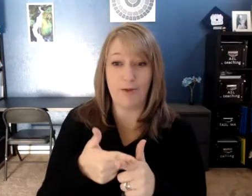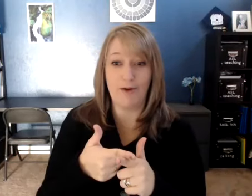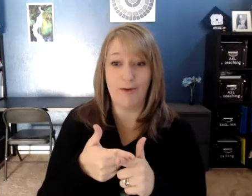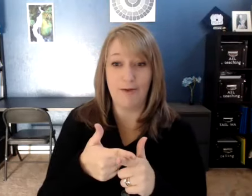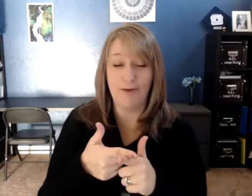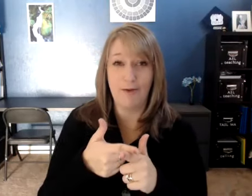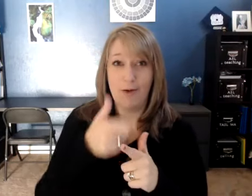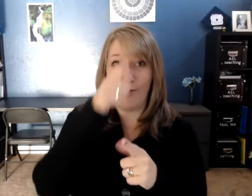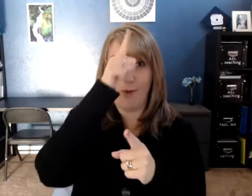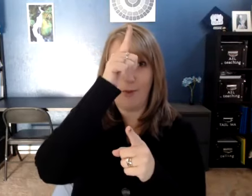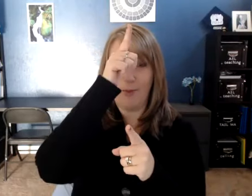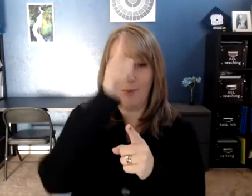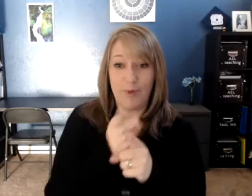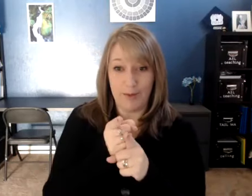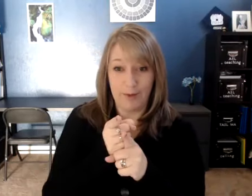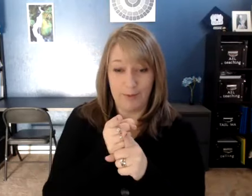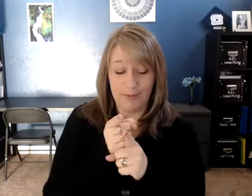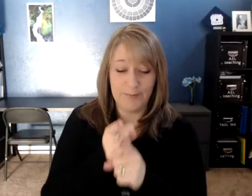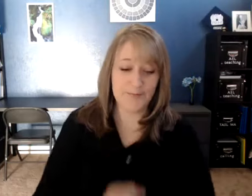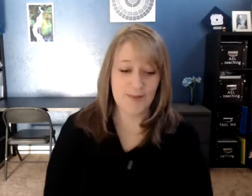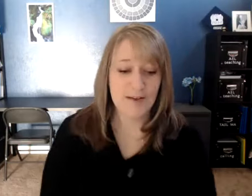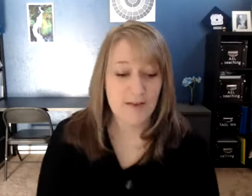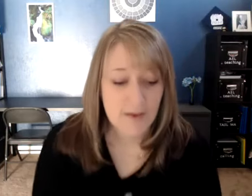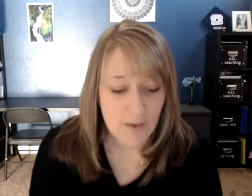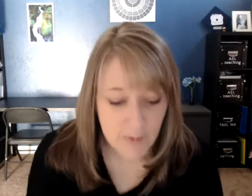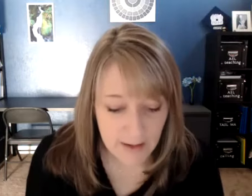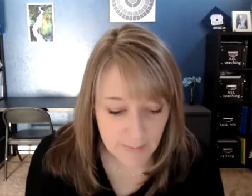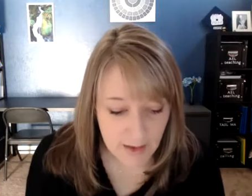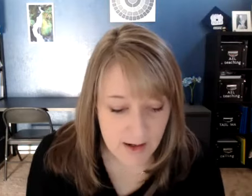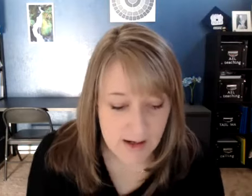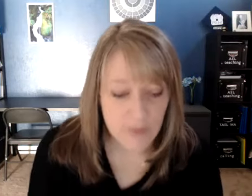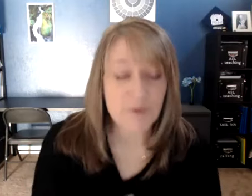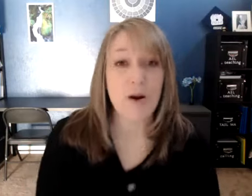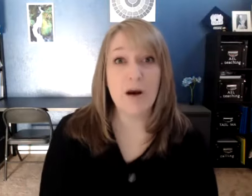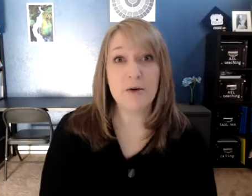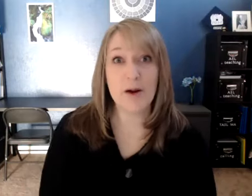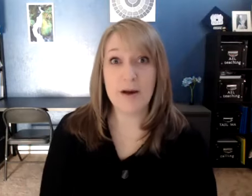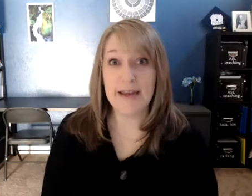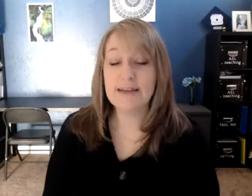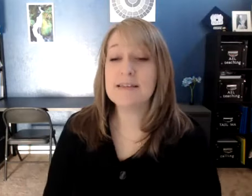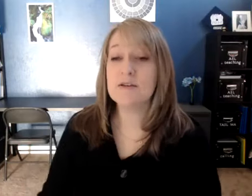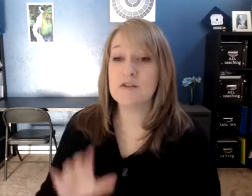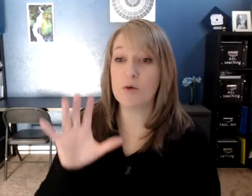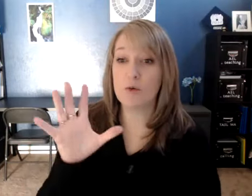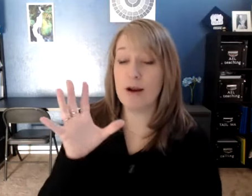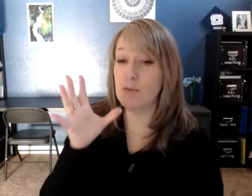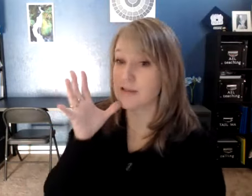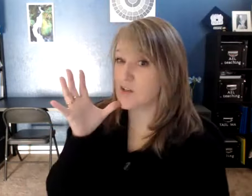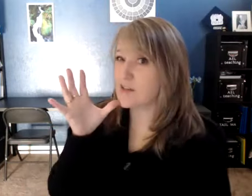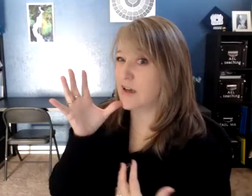Brother or brother. Okay, we have grandma and grandpa next. So grandma starts kind of